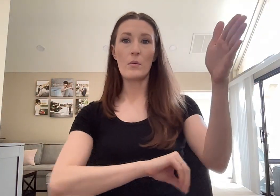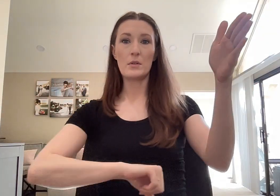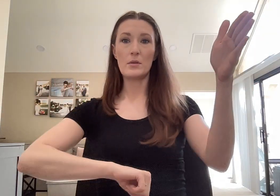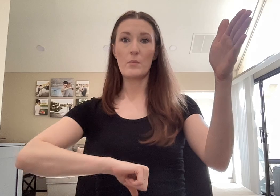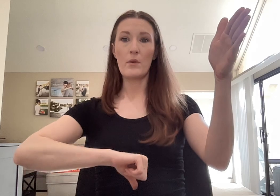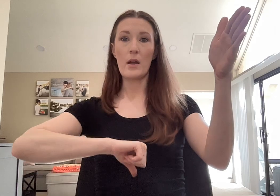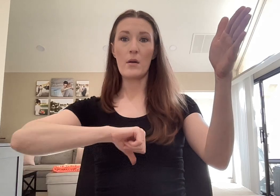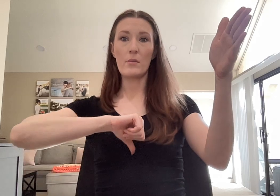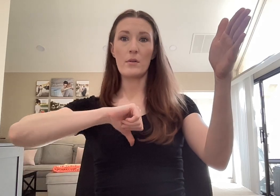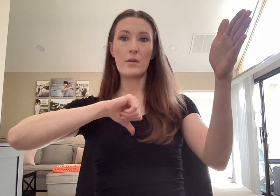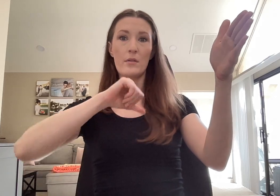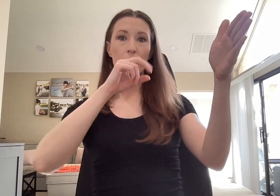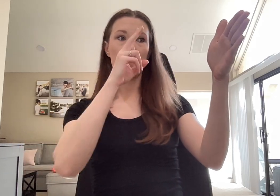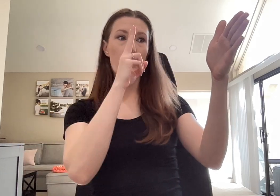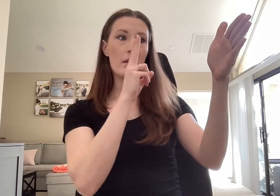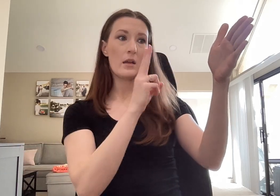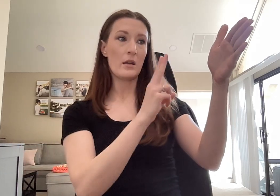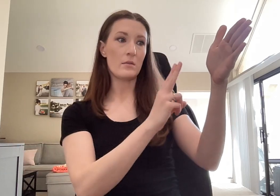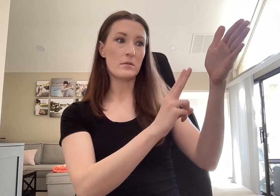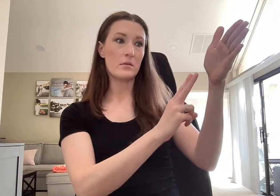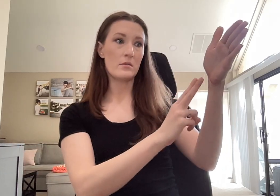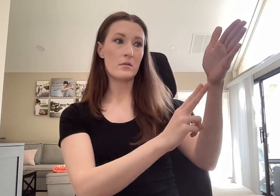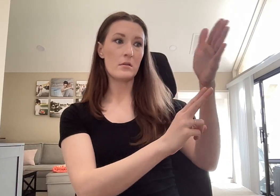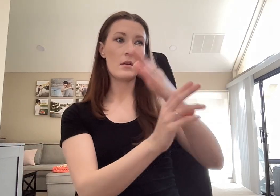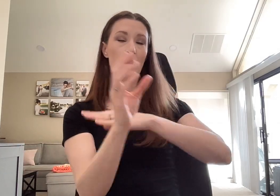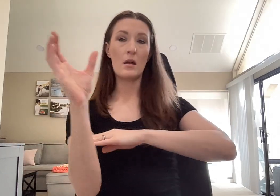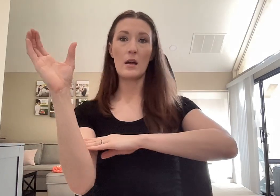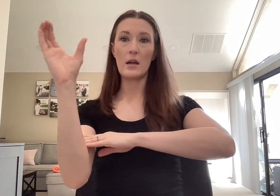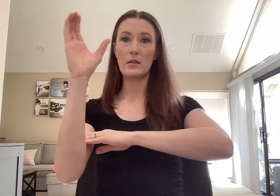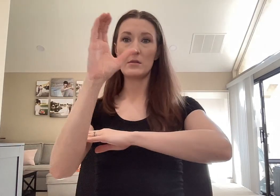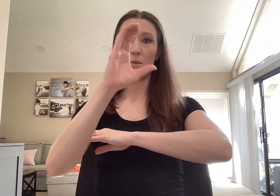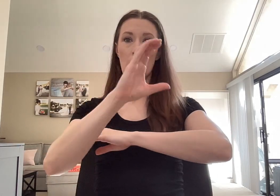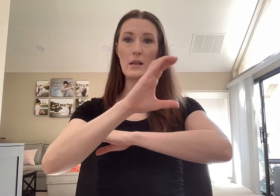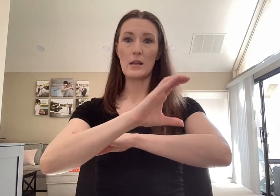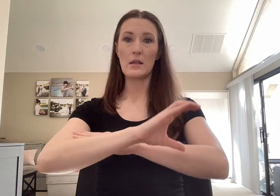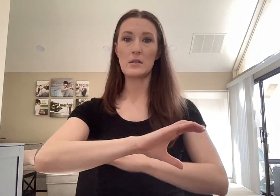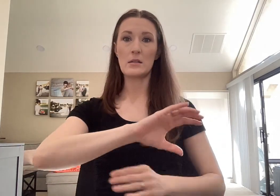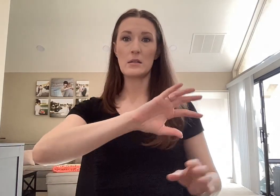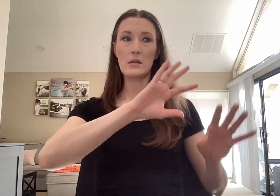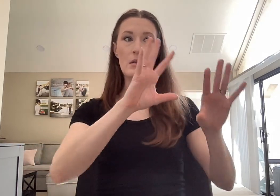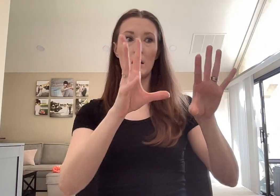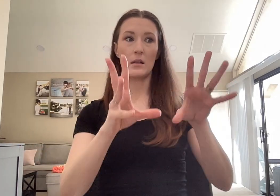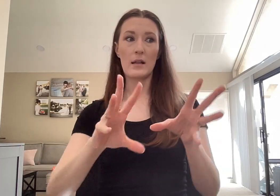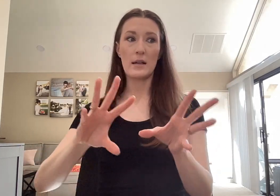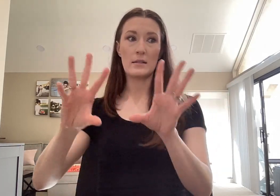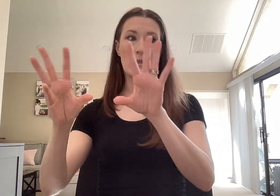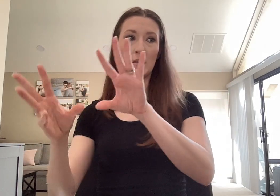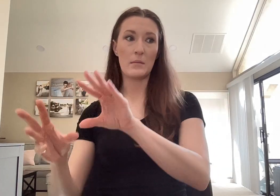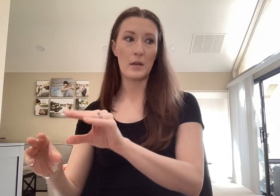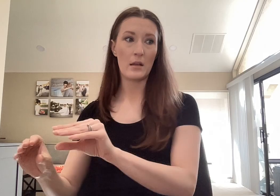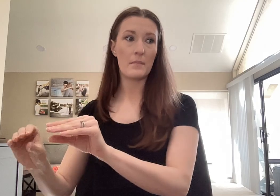so proudly we hailed at the twilight's last gleaming,